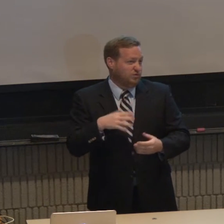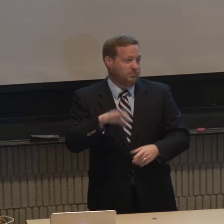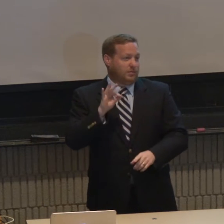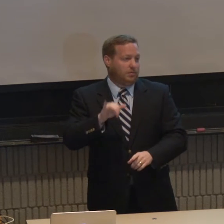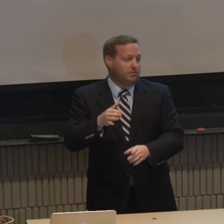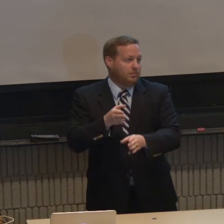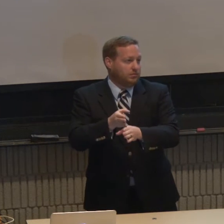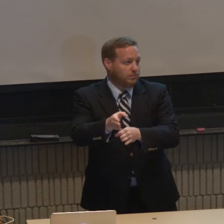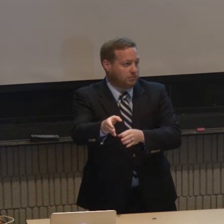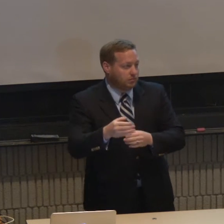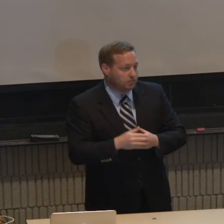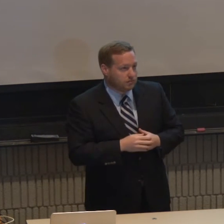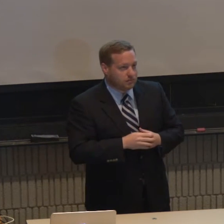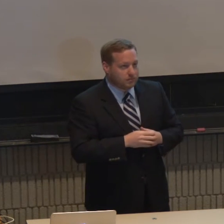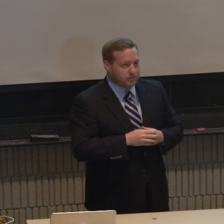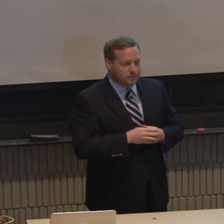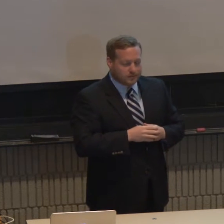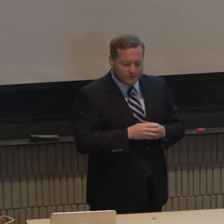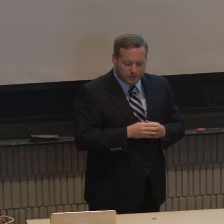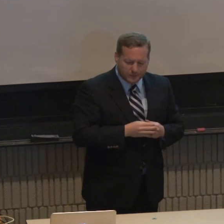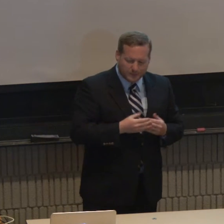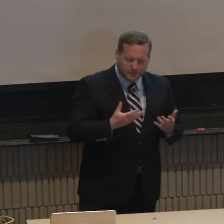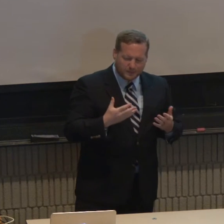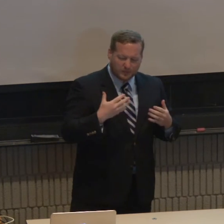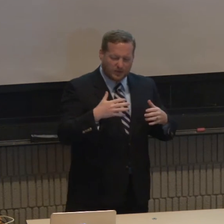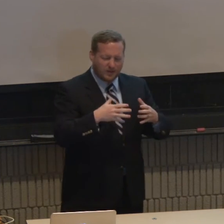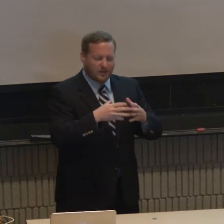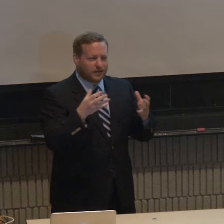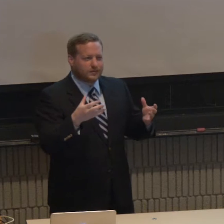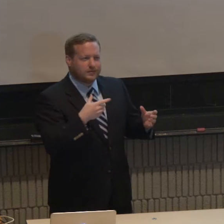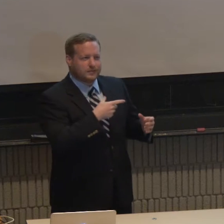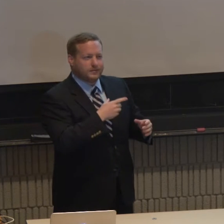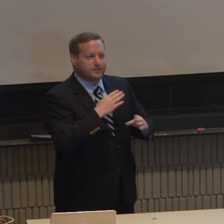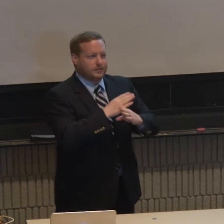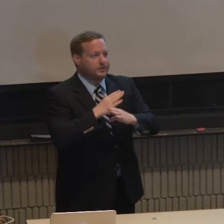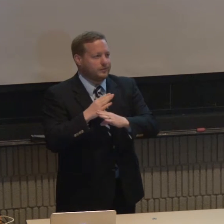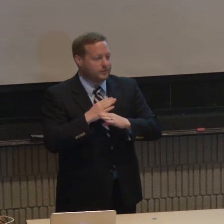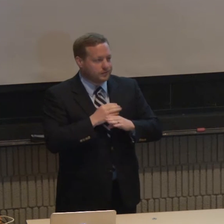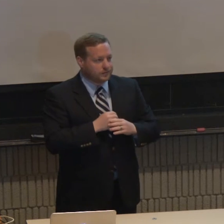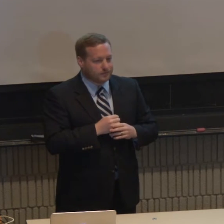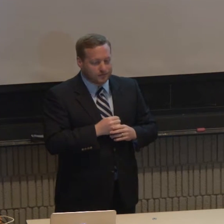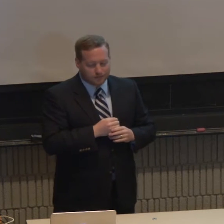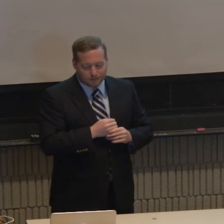assumption often for deaf folks is that they can't achieve a number of different things.